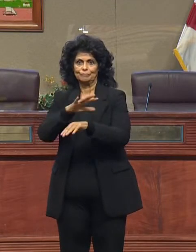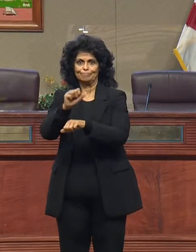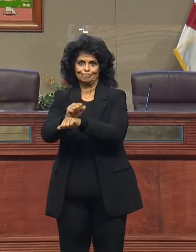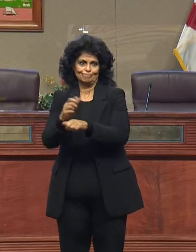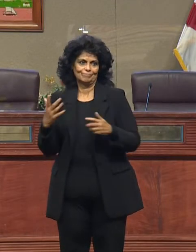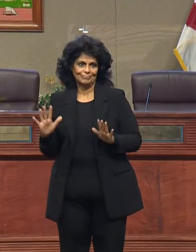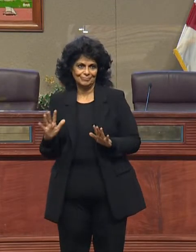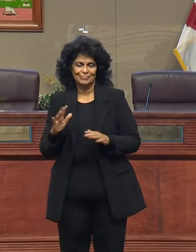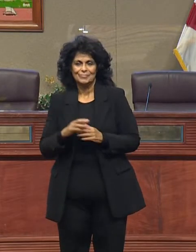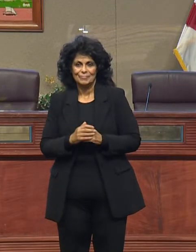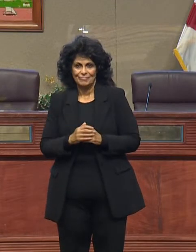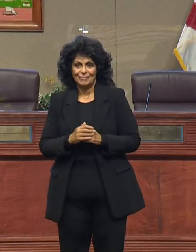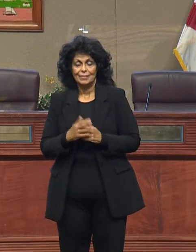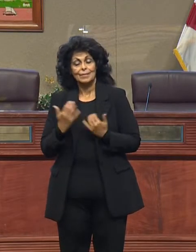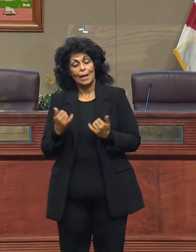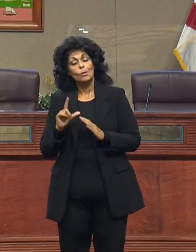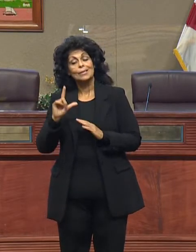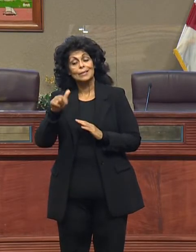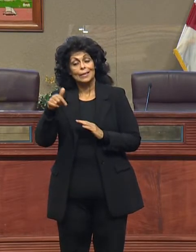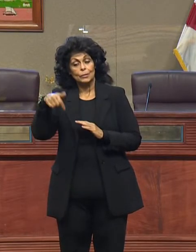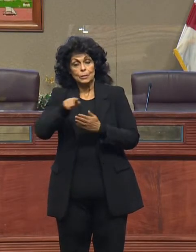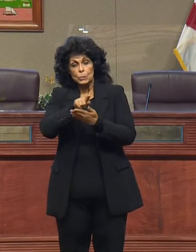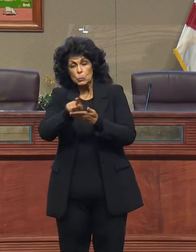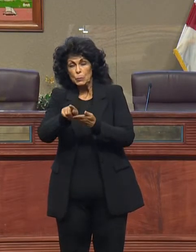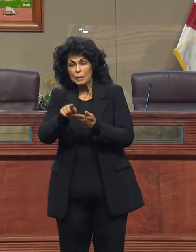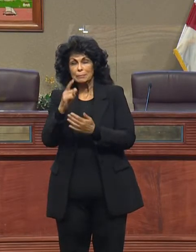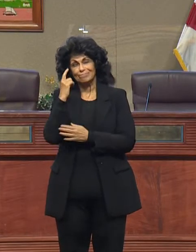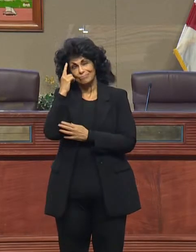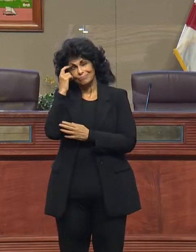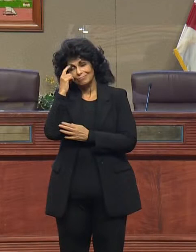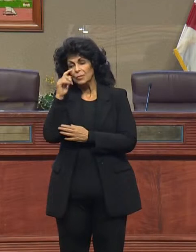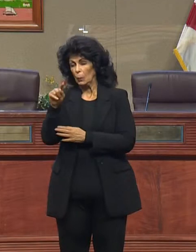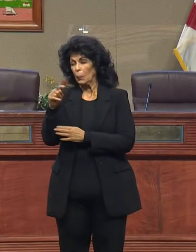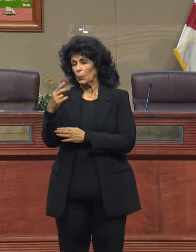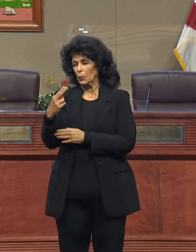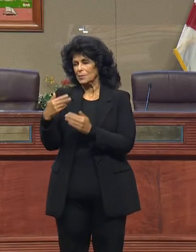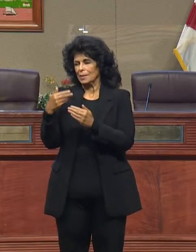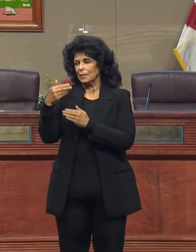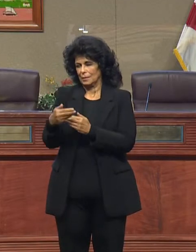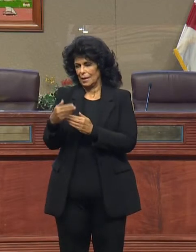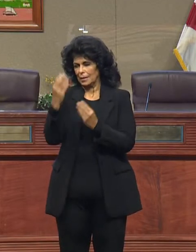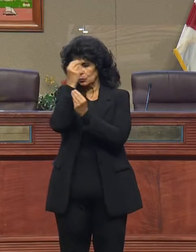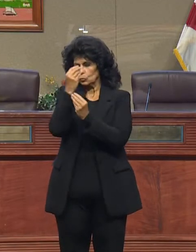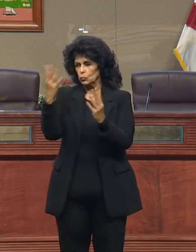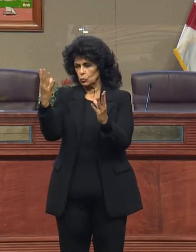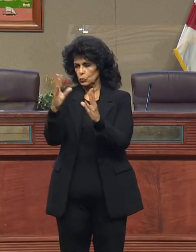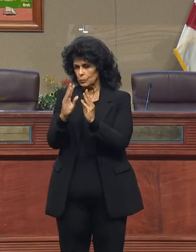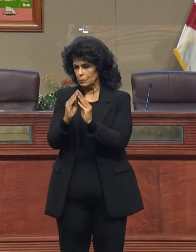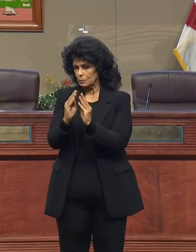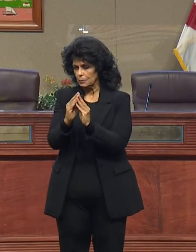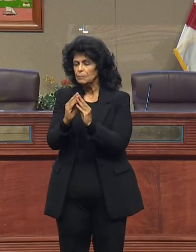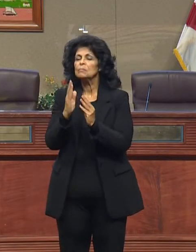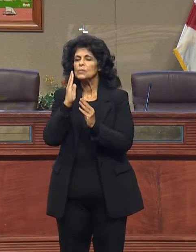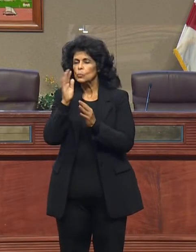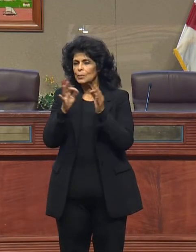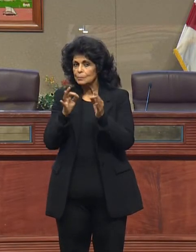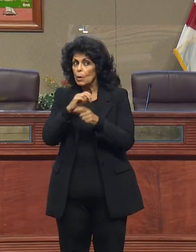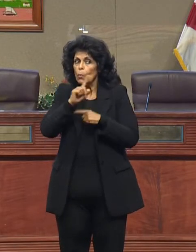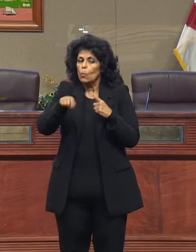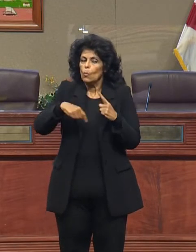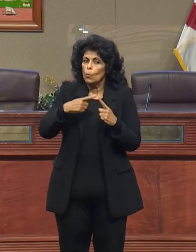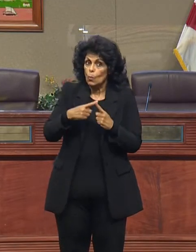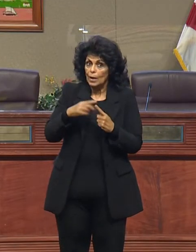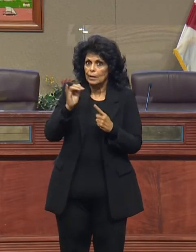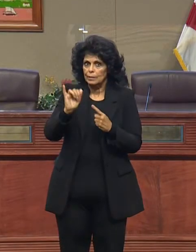week, probably on Thursday, at our briefing regarding the next opportunity that the portal will